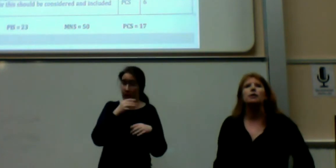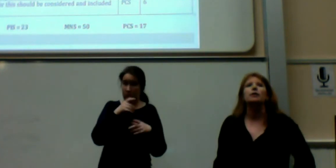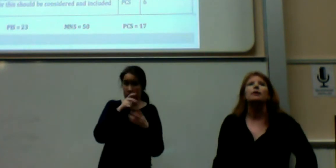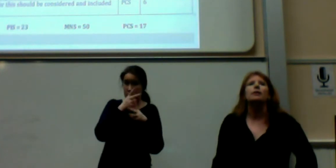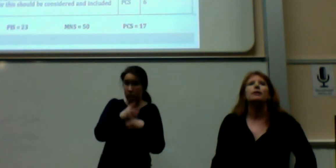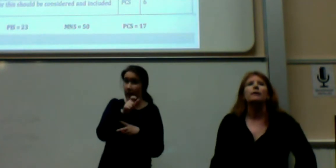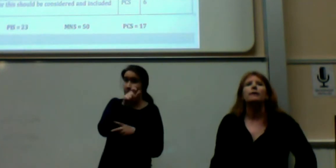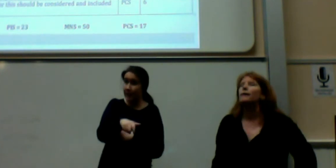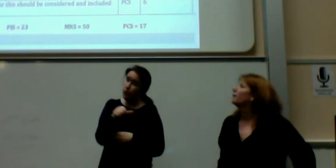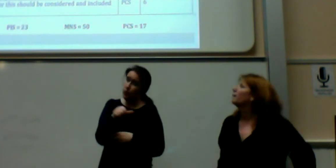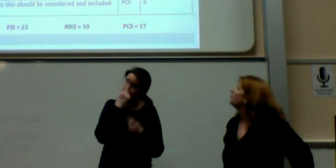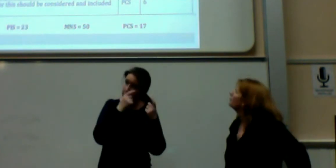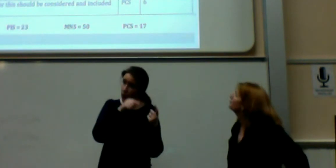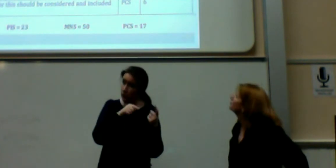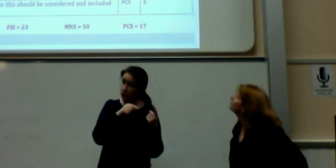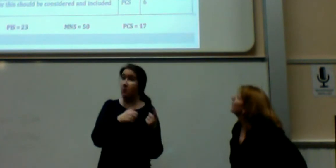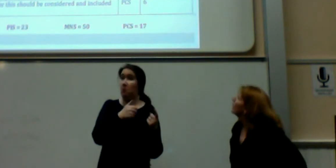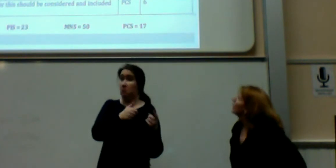considered.